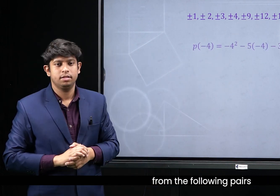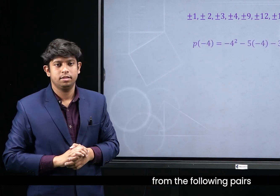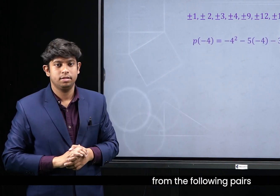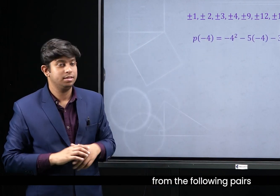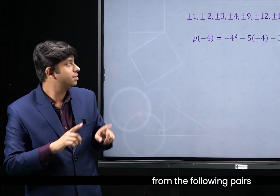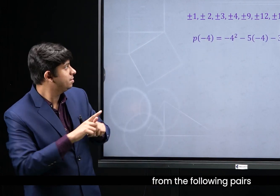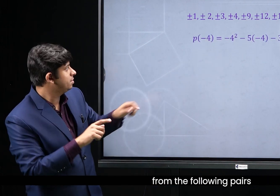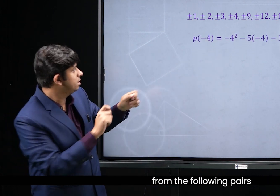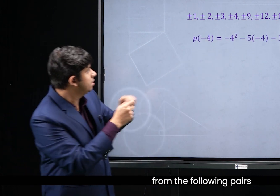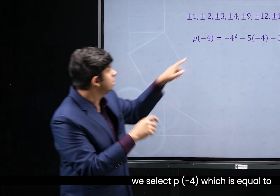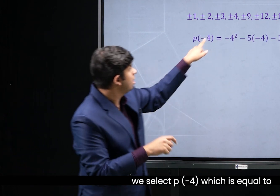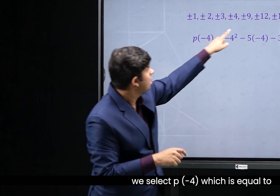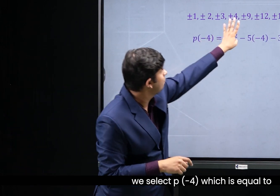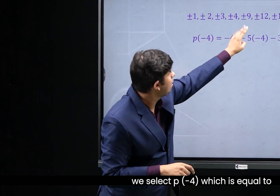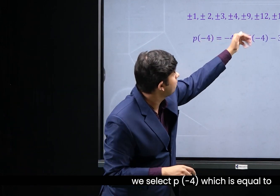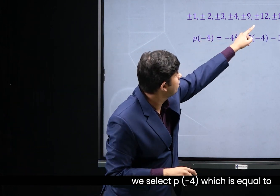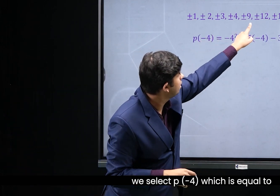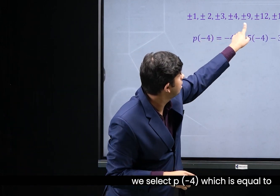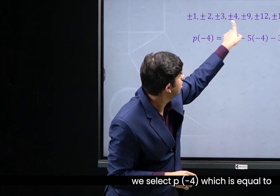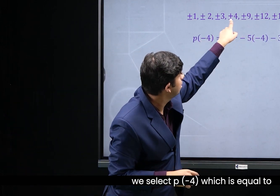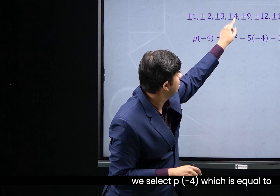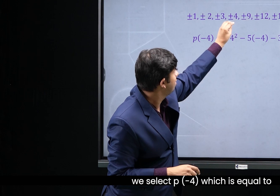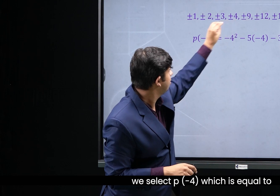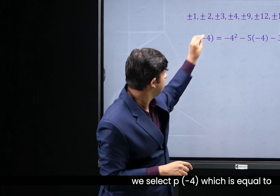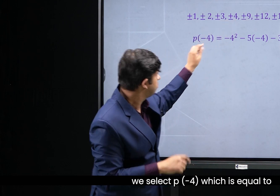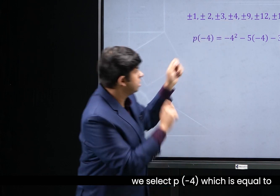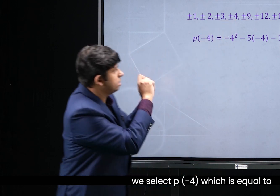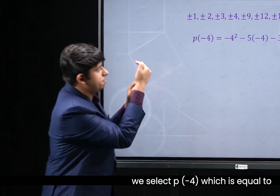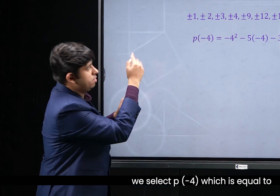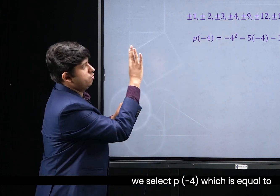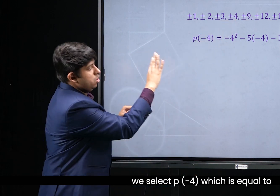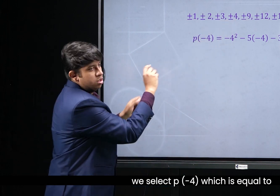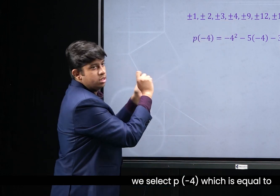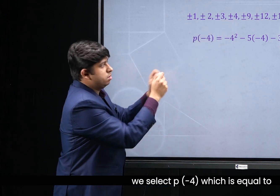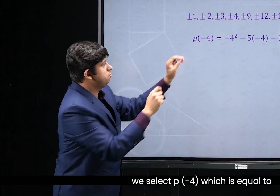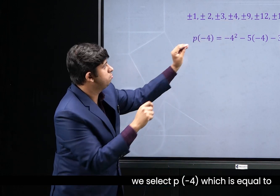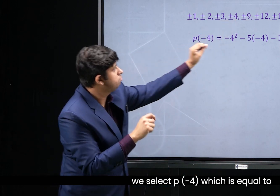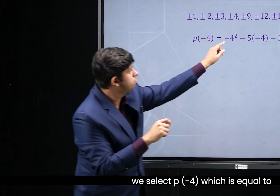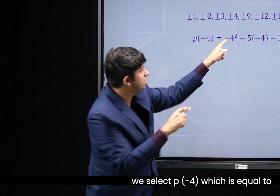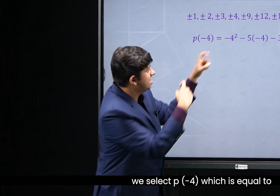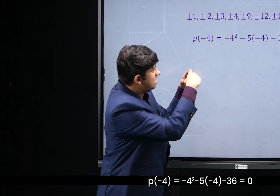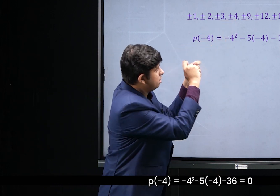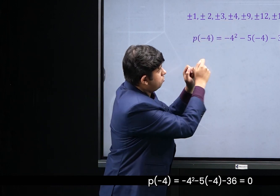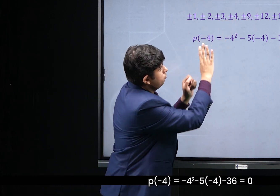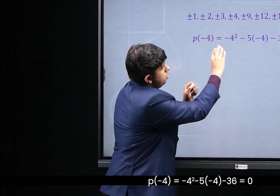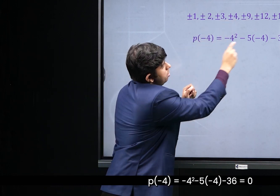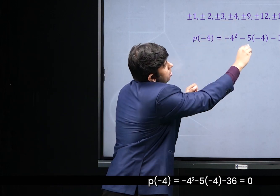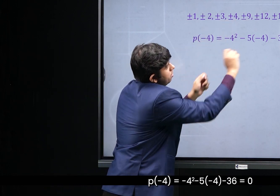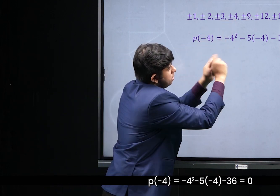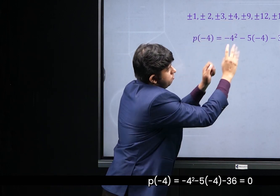From the following pairs, we select P of minus 4, which is equal to minus 4 square minus 5 into minus